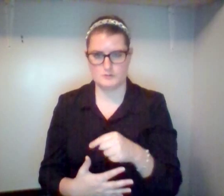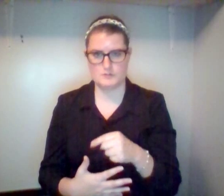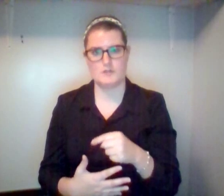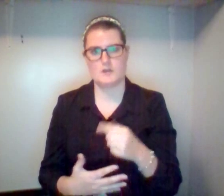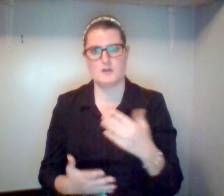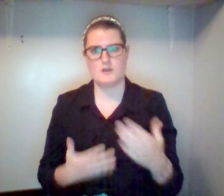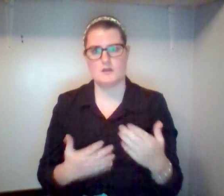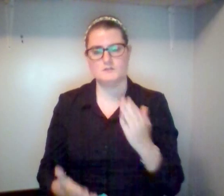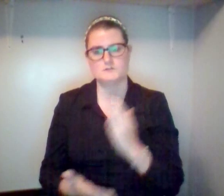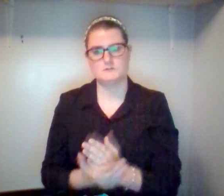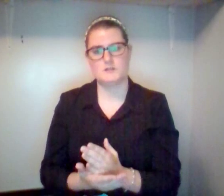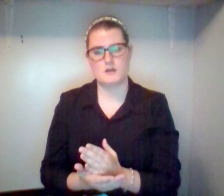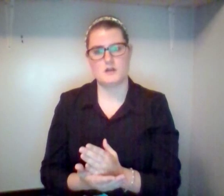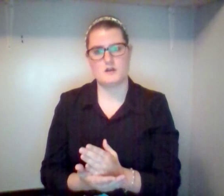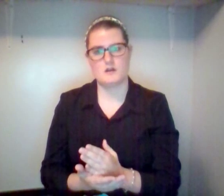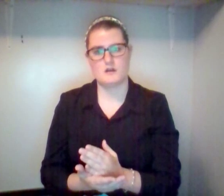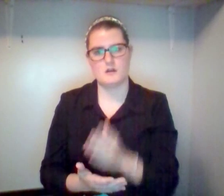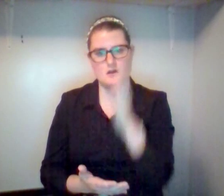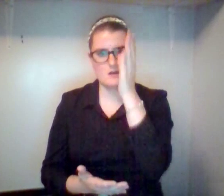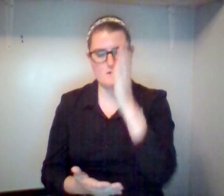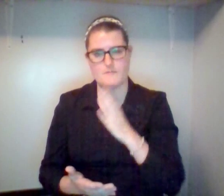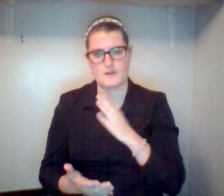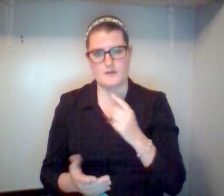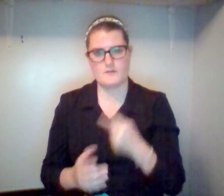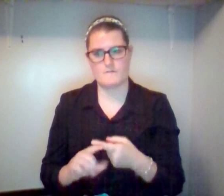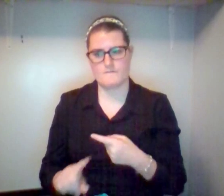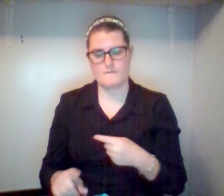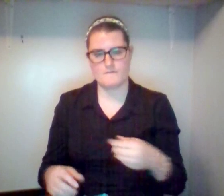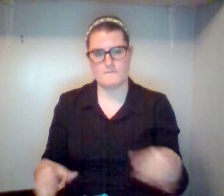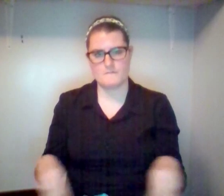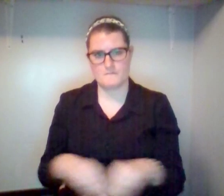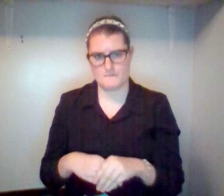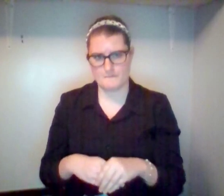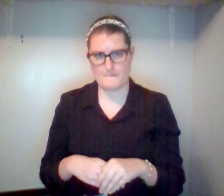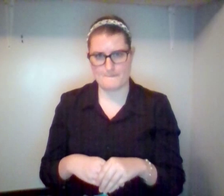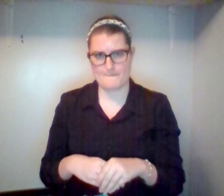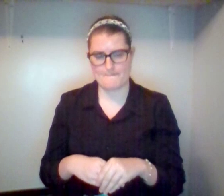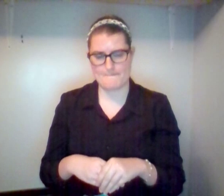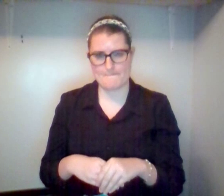his wife. And the last thing I would say is where I started.